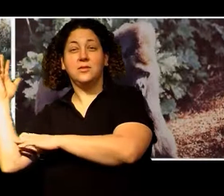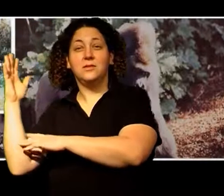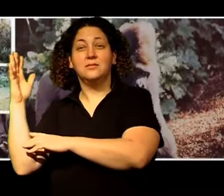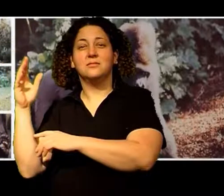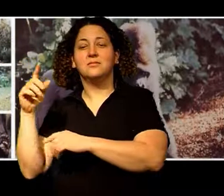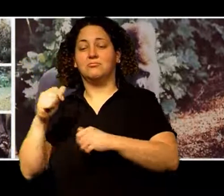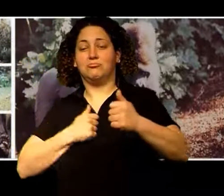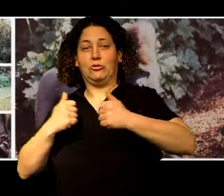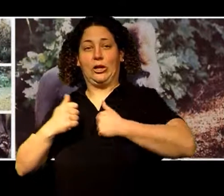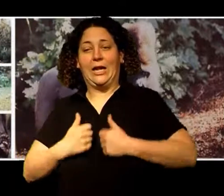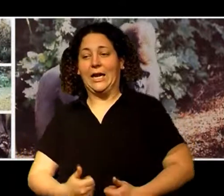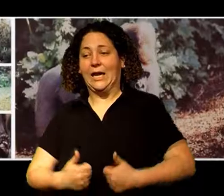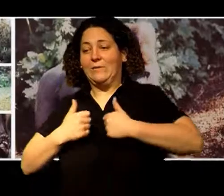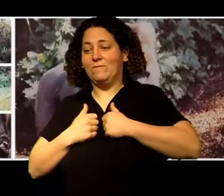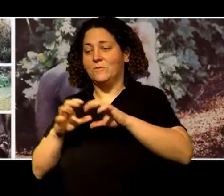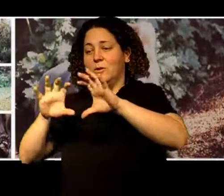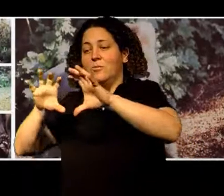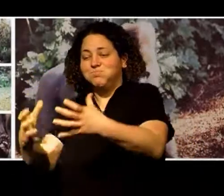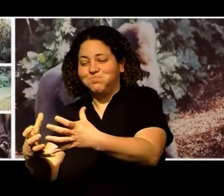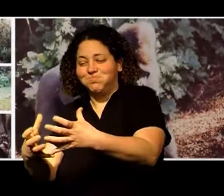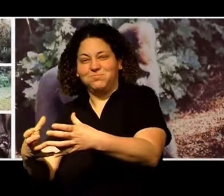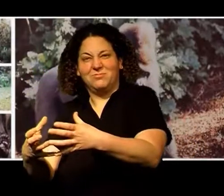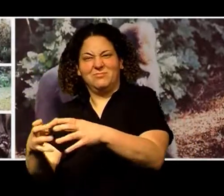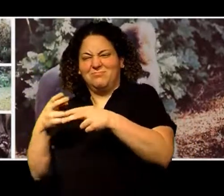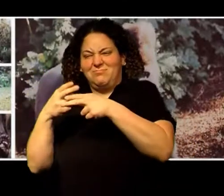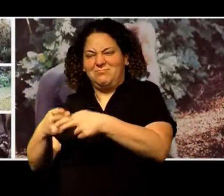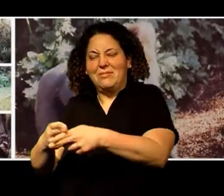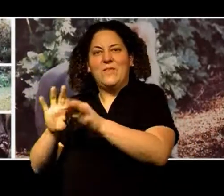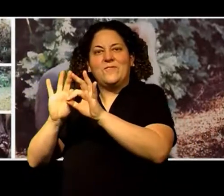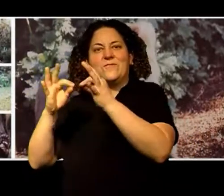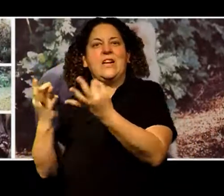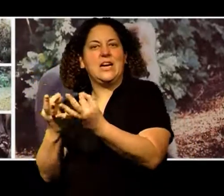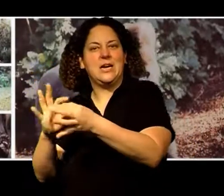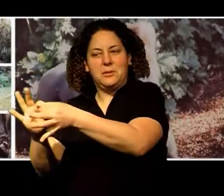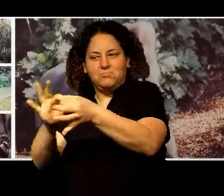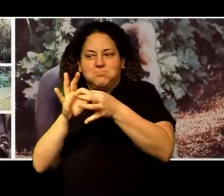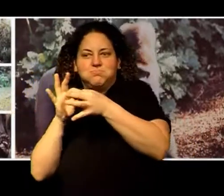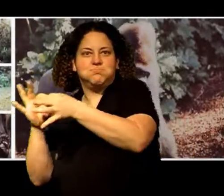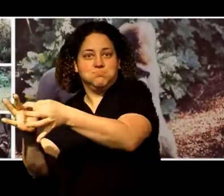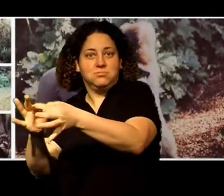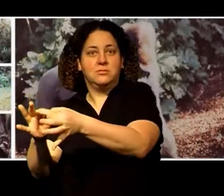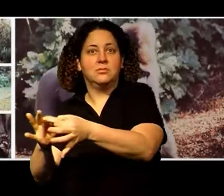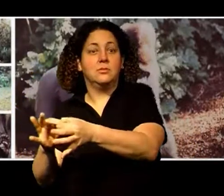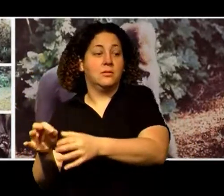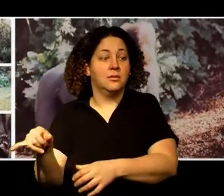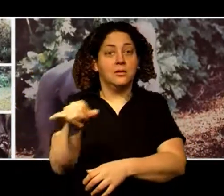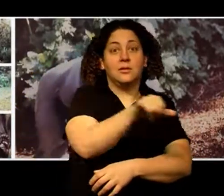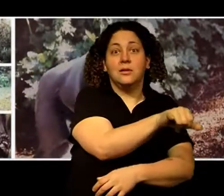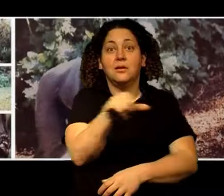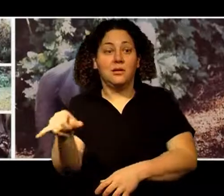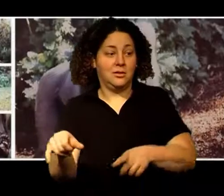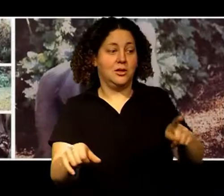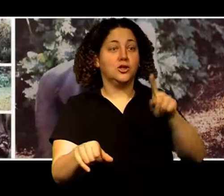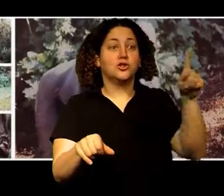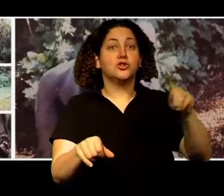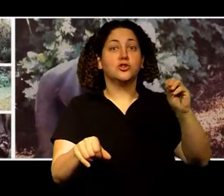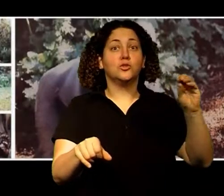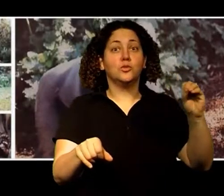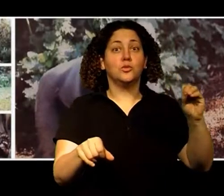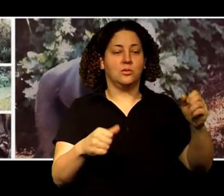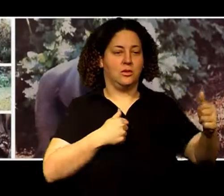In the forest, gorillas live in family groups. They're family groups. At the